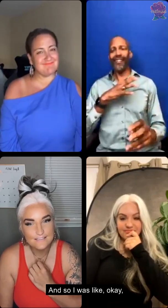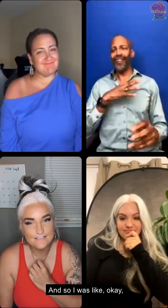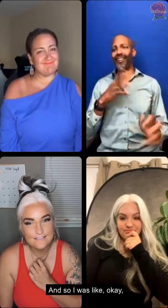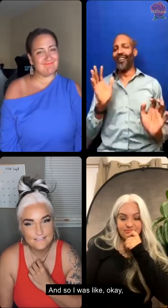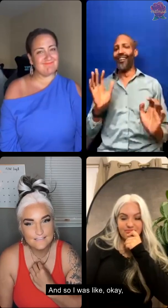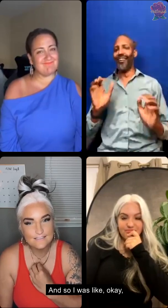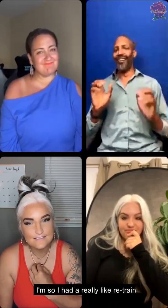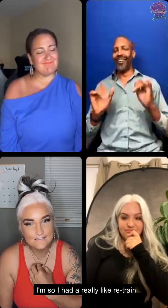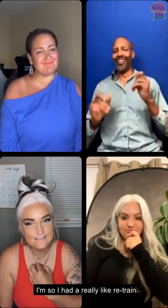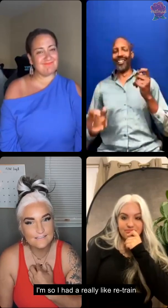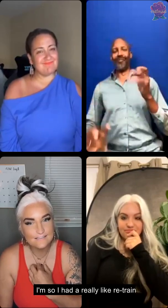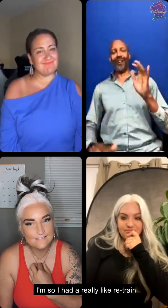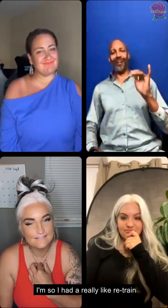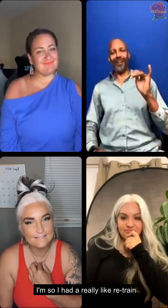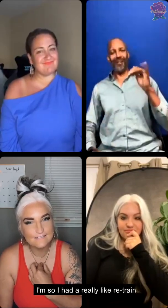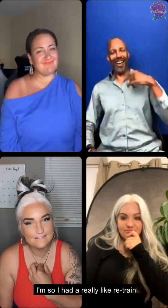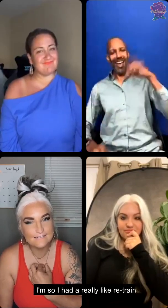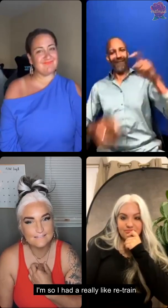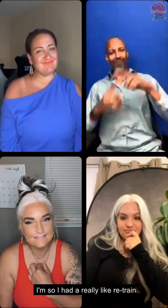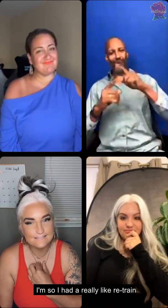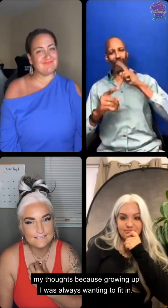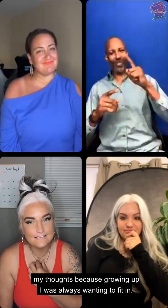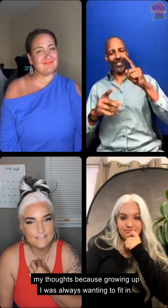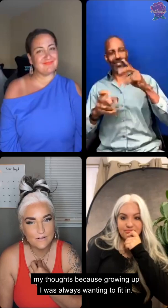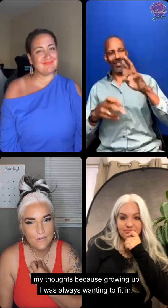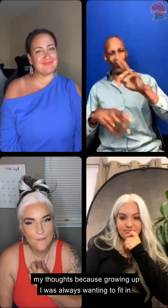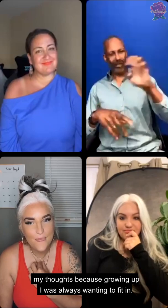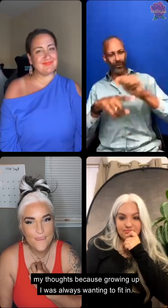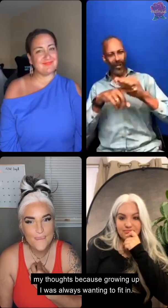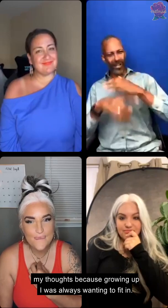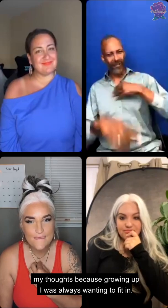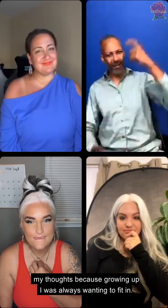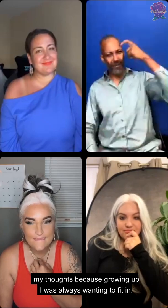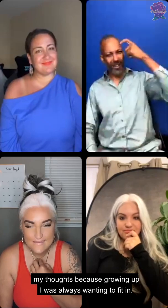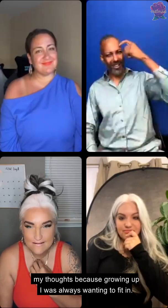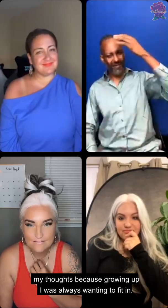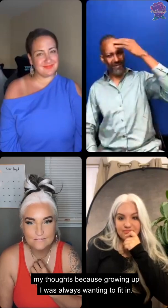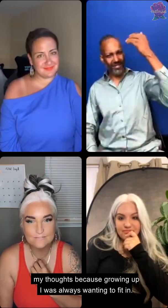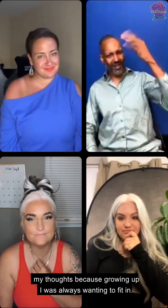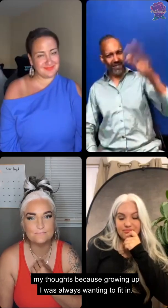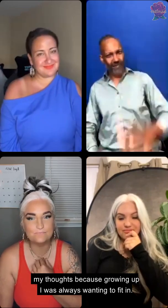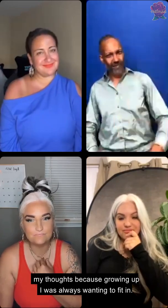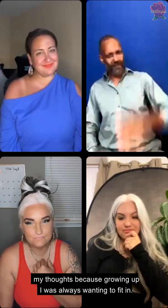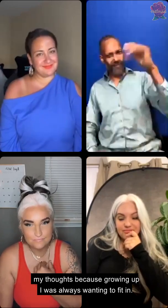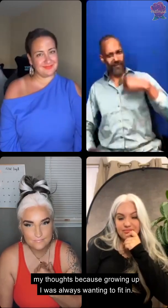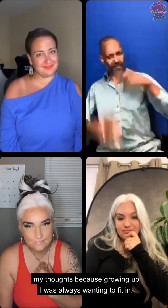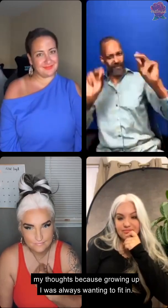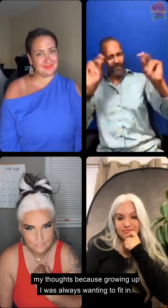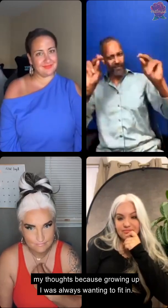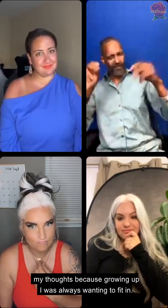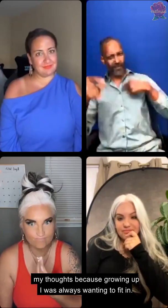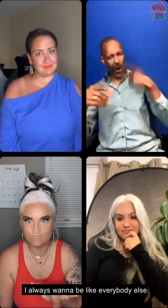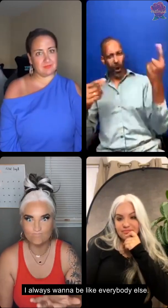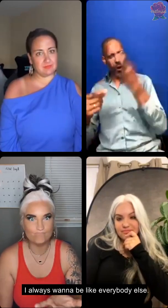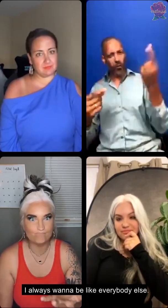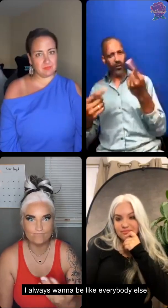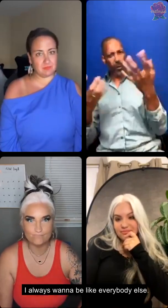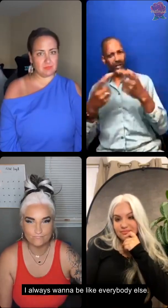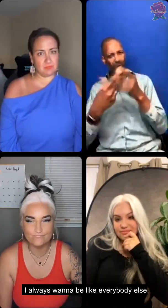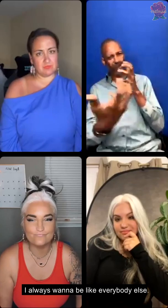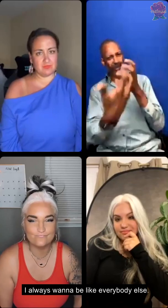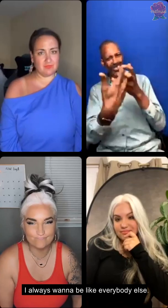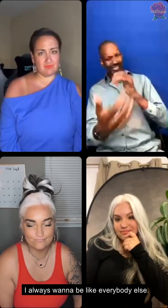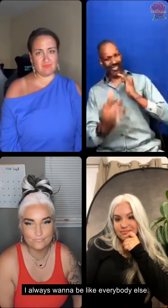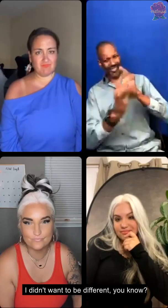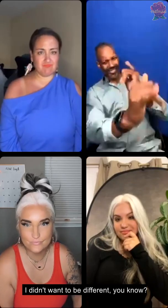okay. Um, and so I had to really like retrain my thoughts because growing up, I was always wanting to fit